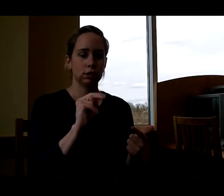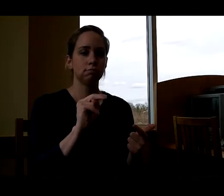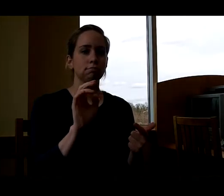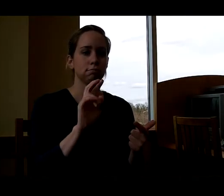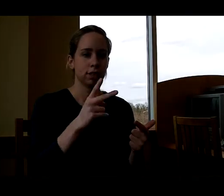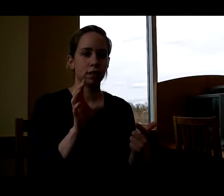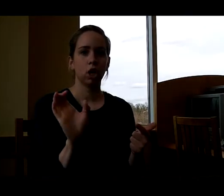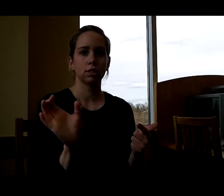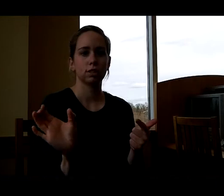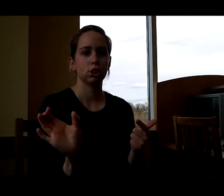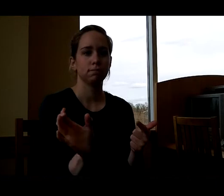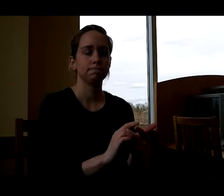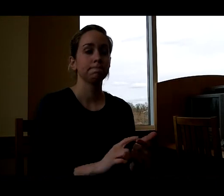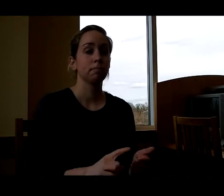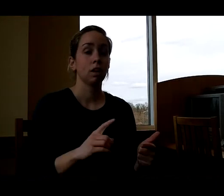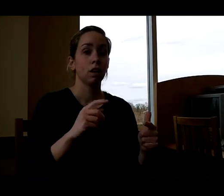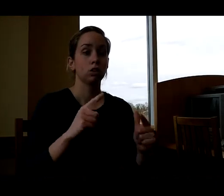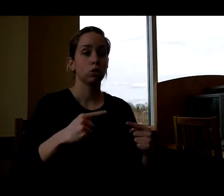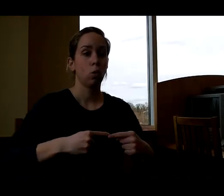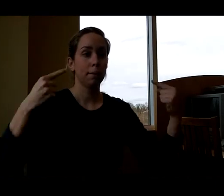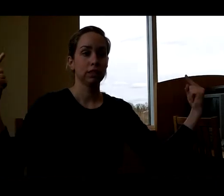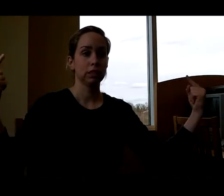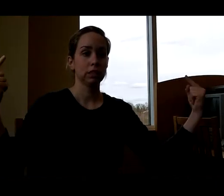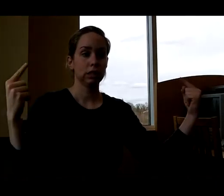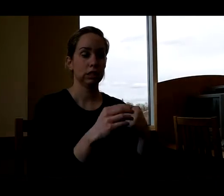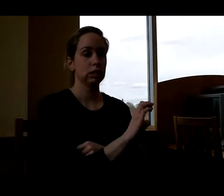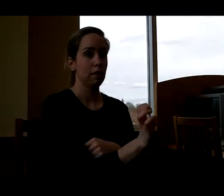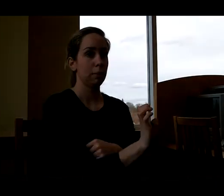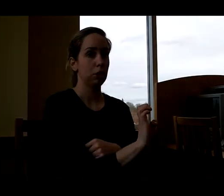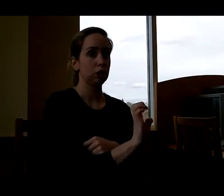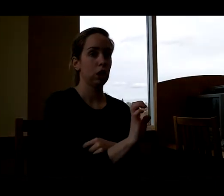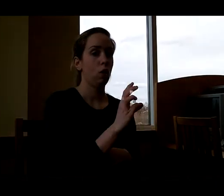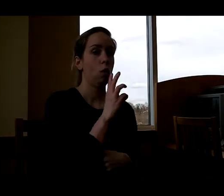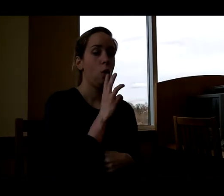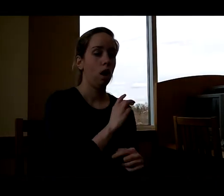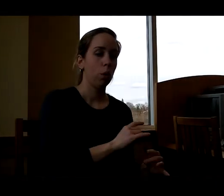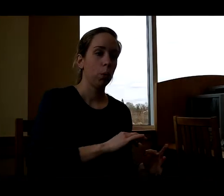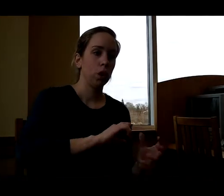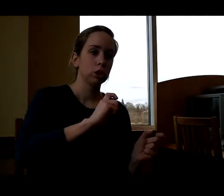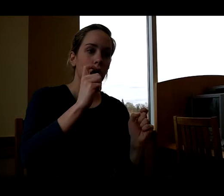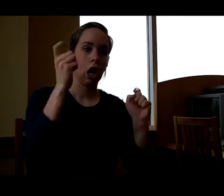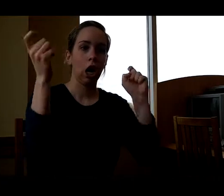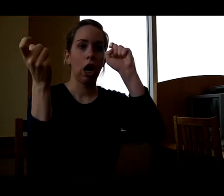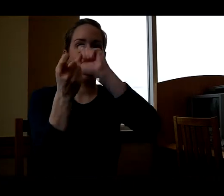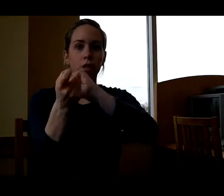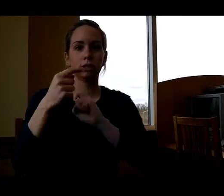are opposites. You take evaporation, you take water in a liquid form, and you transfer it into water in the gas